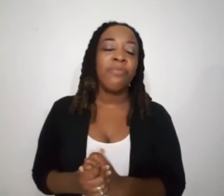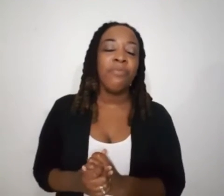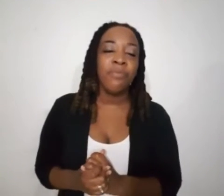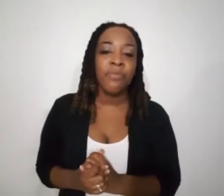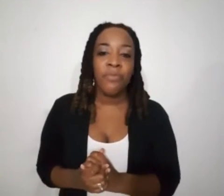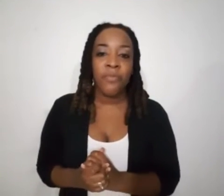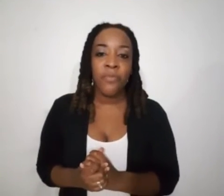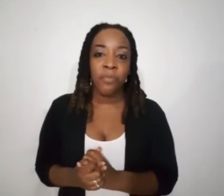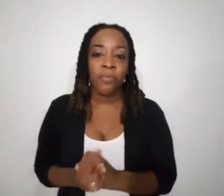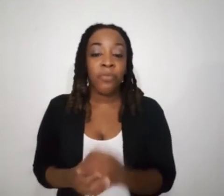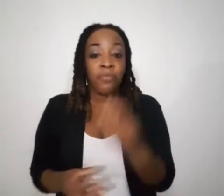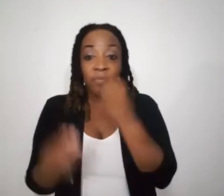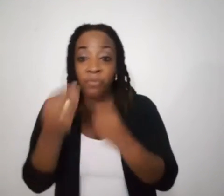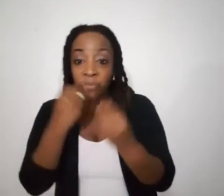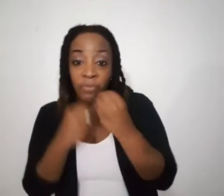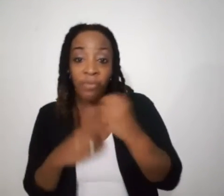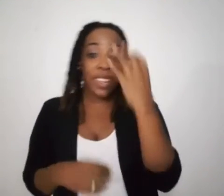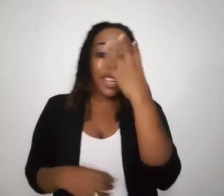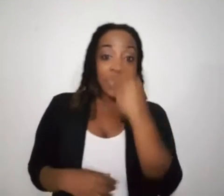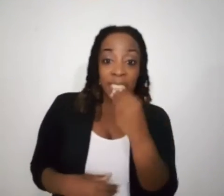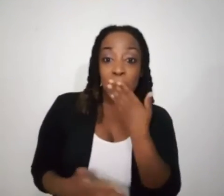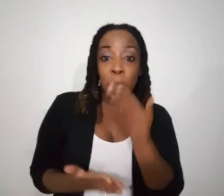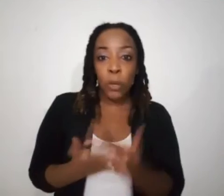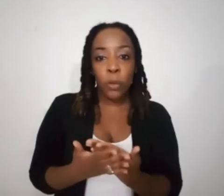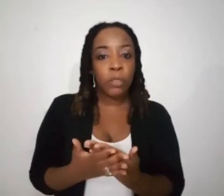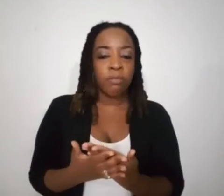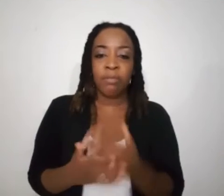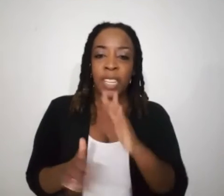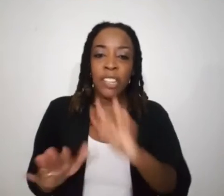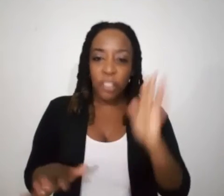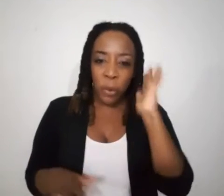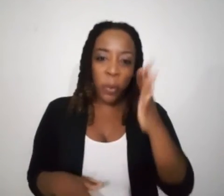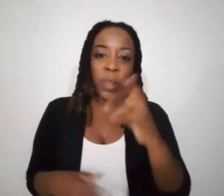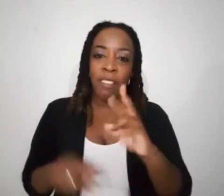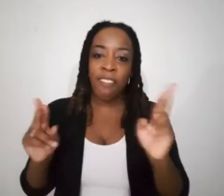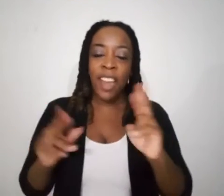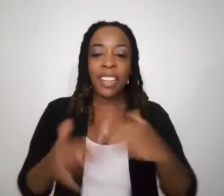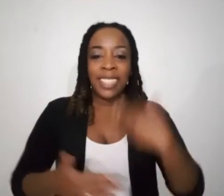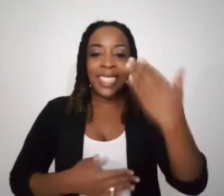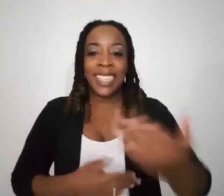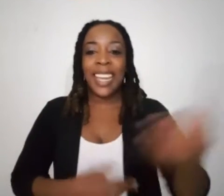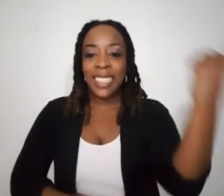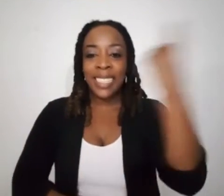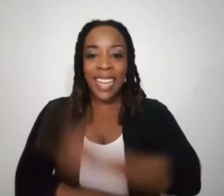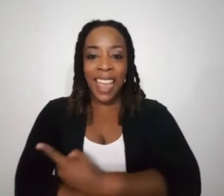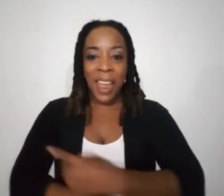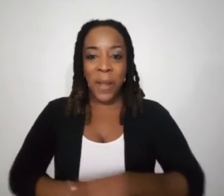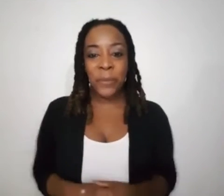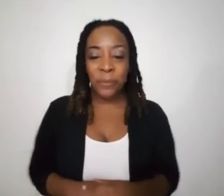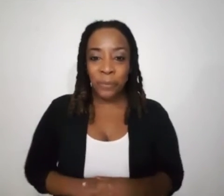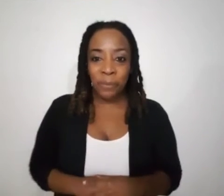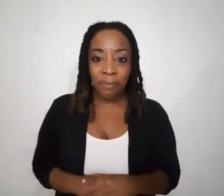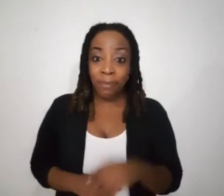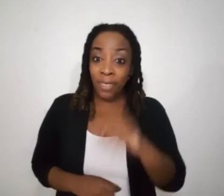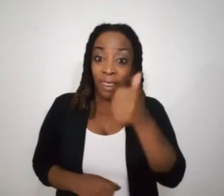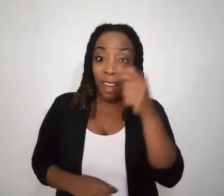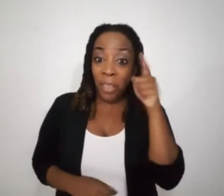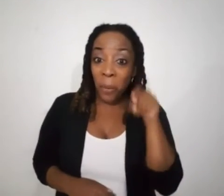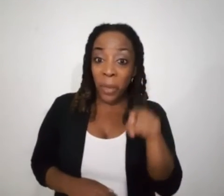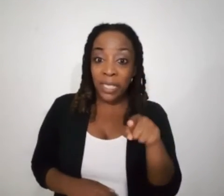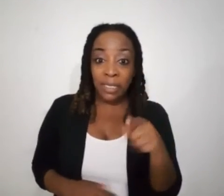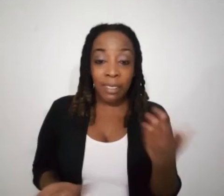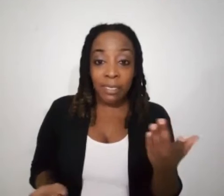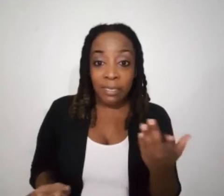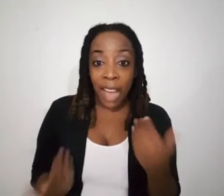be very ready for the next day. Are there any other questions that we have?